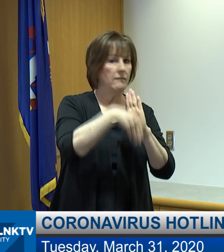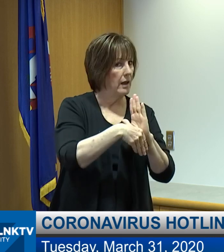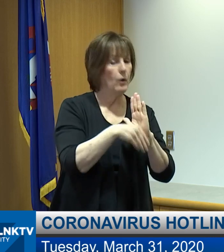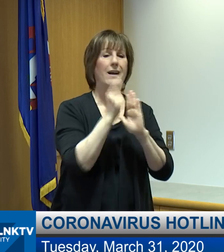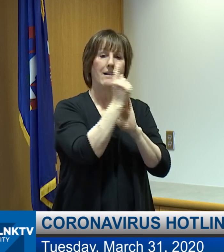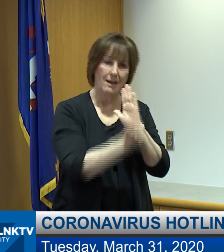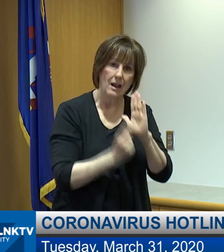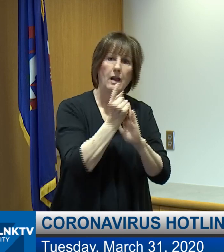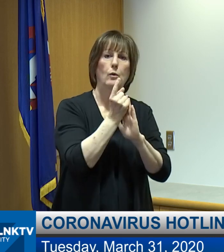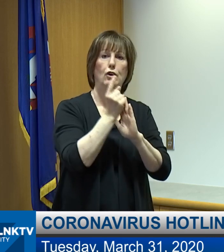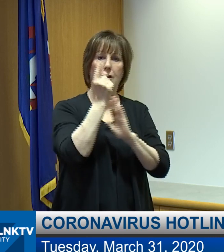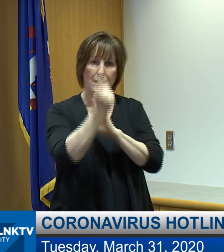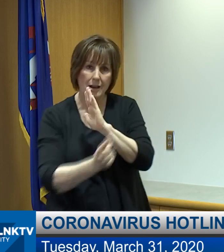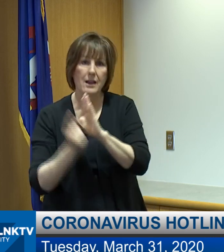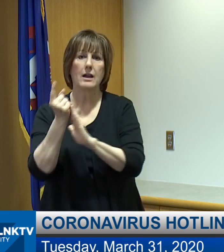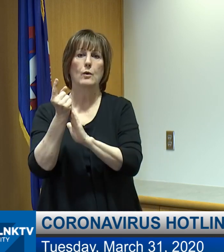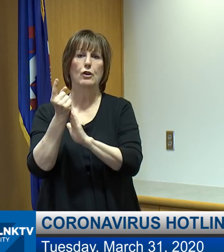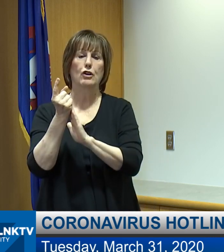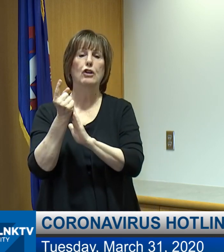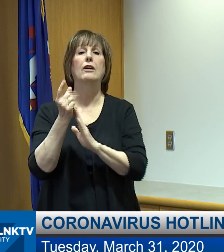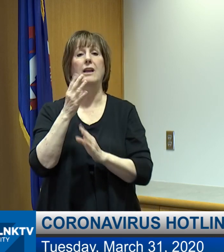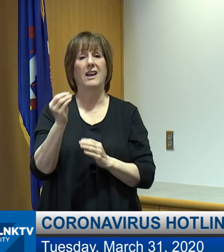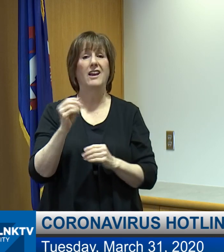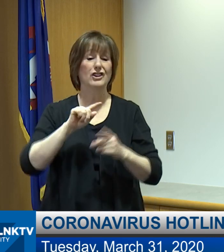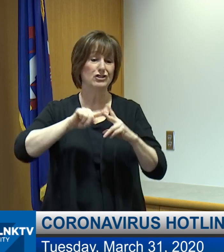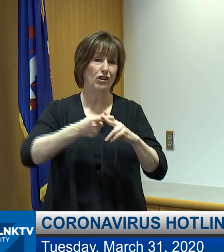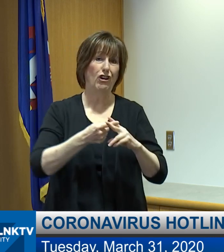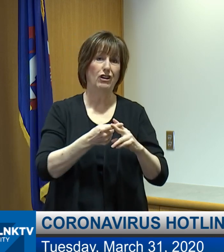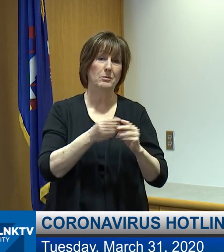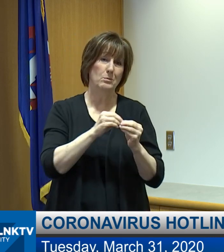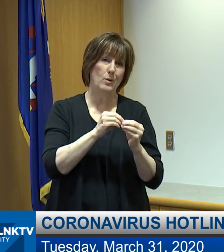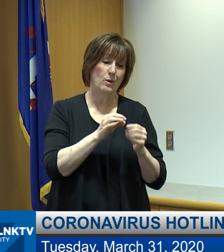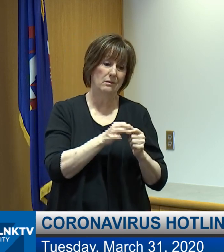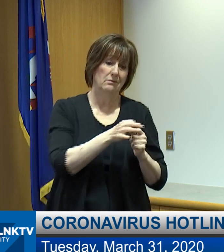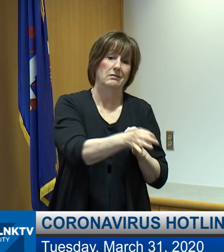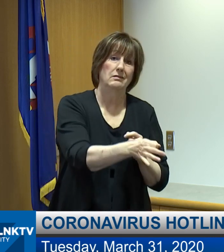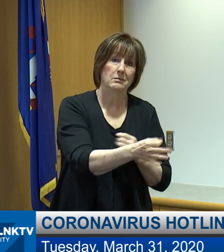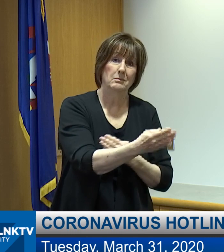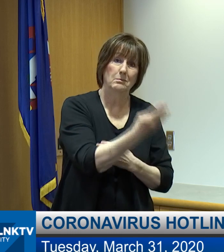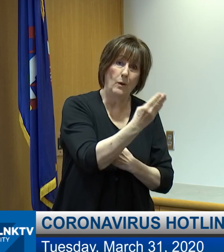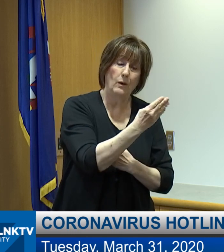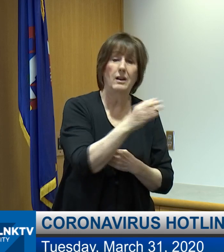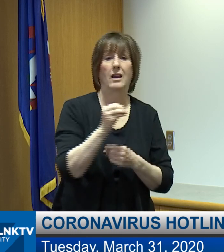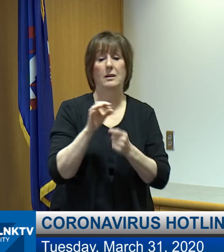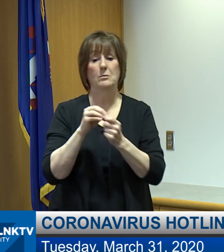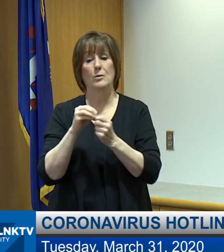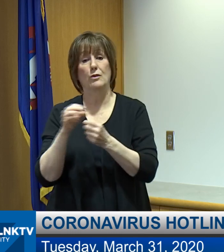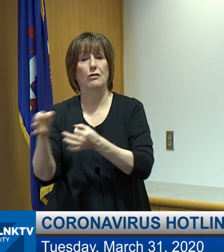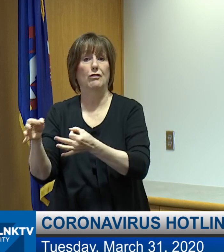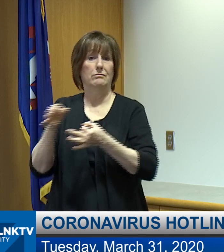and end a little earlier in the evening. You can find the schedule and all of the relevant information at